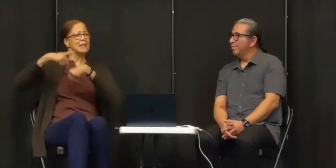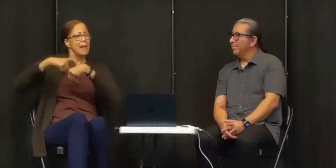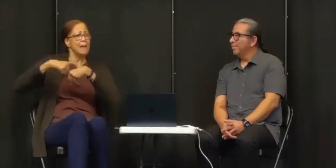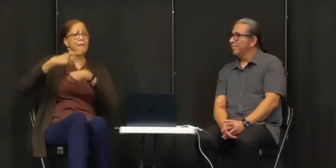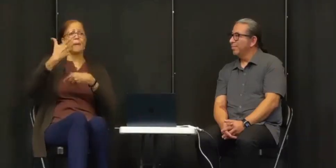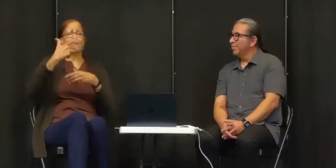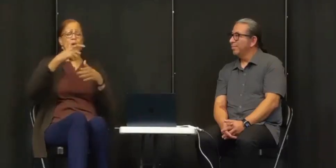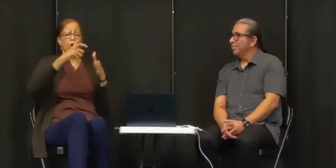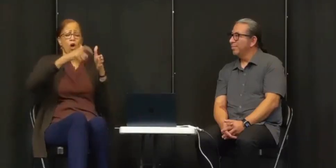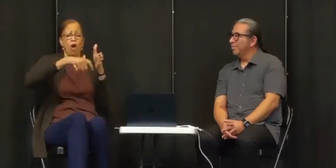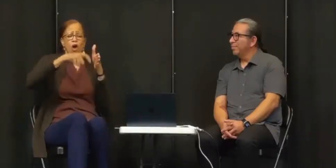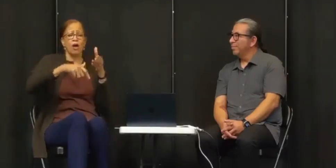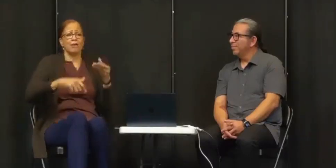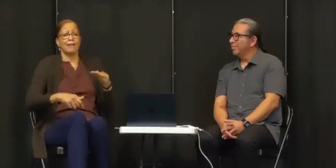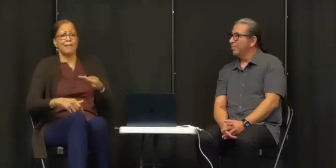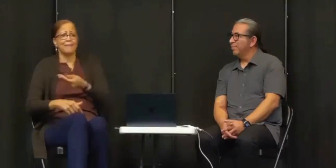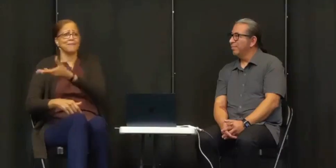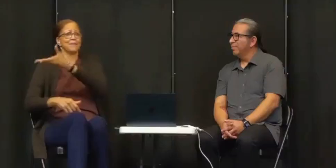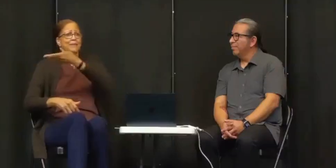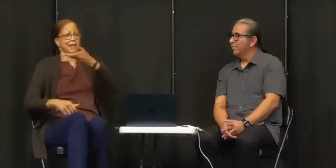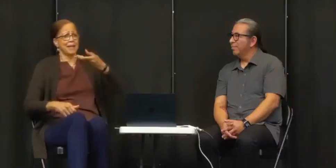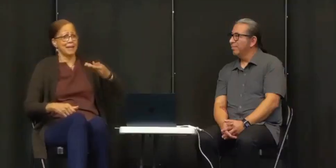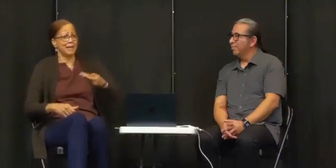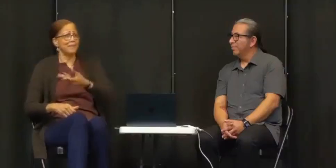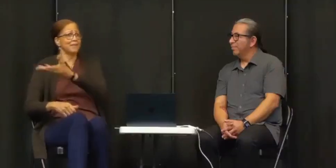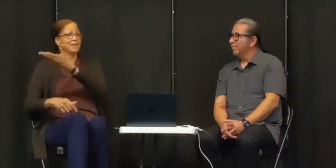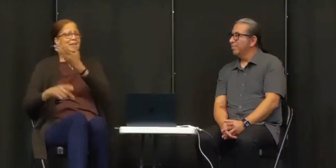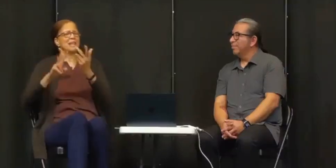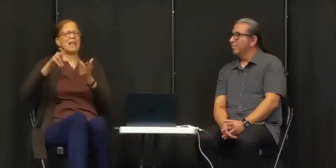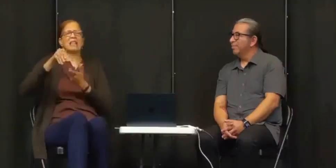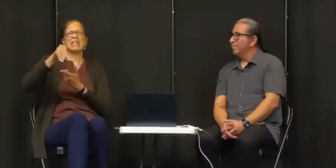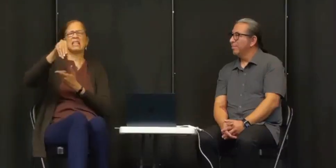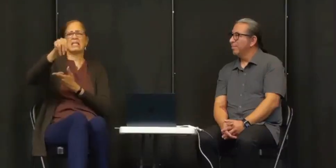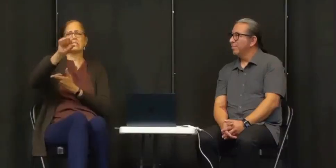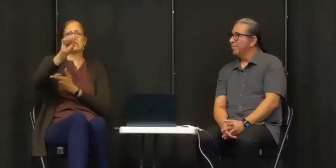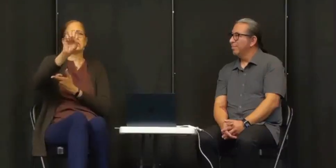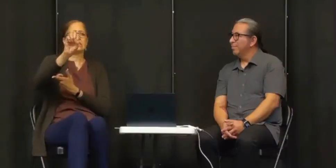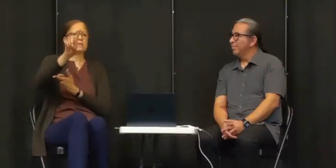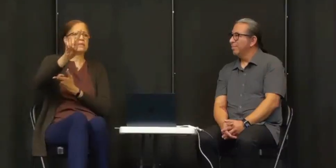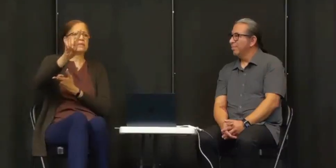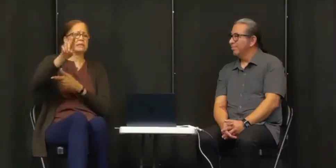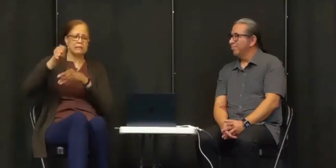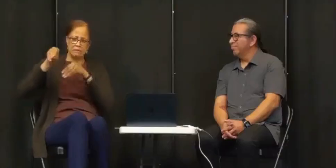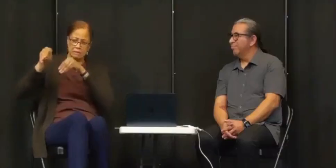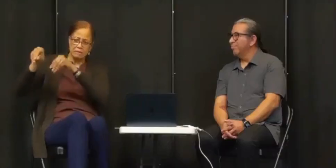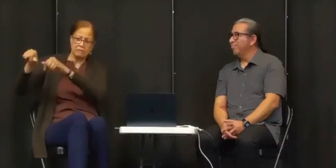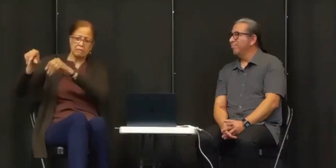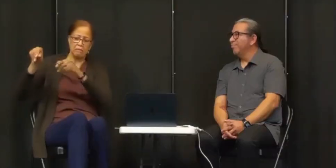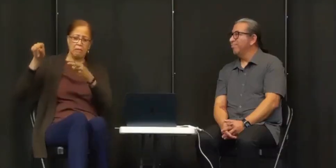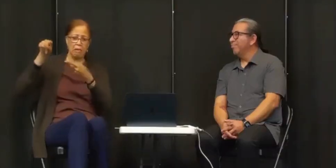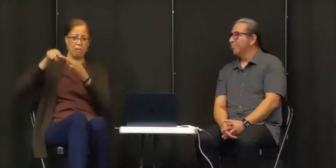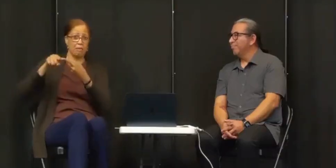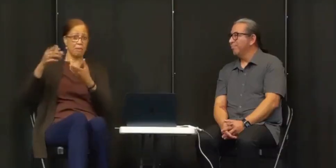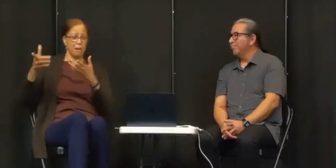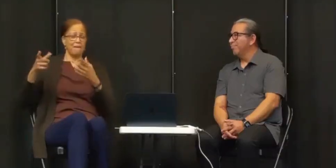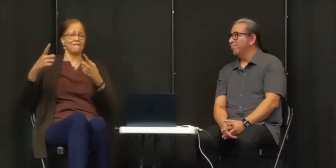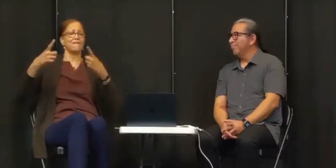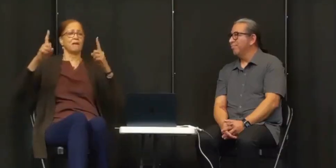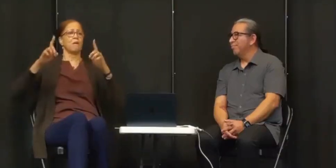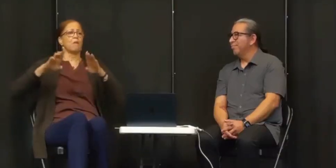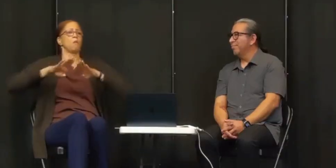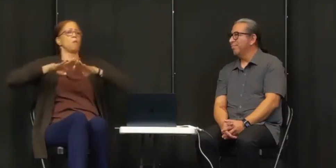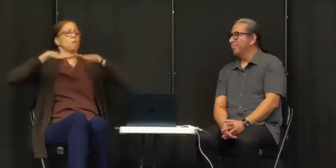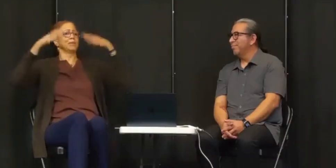sort of ask, how can we work this out? Kind of float the idea to them, see if maybe they can kind of understand it, you know, plant